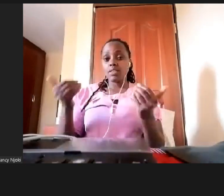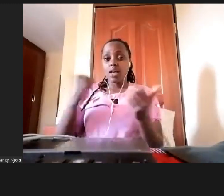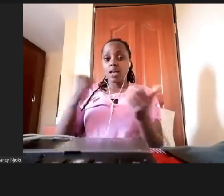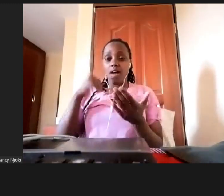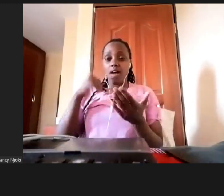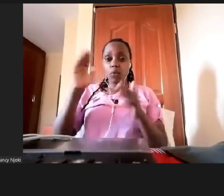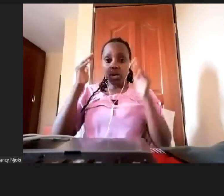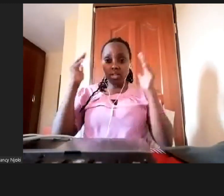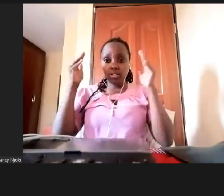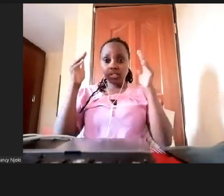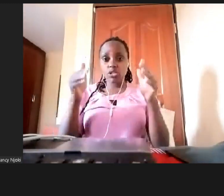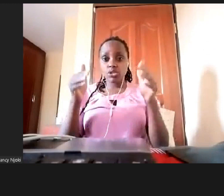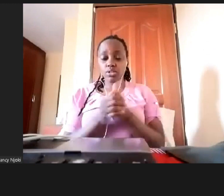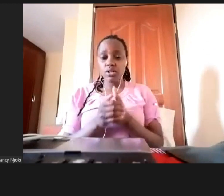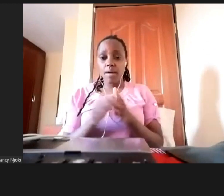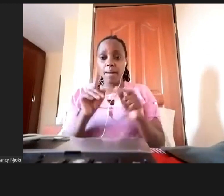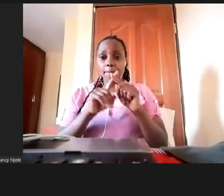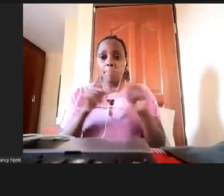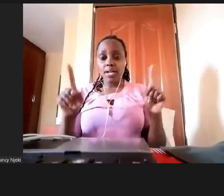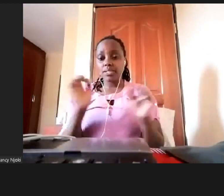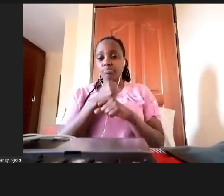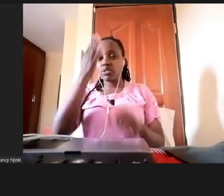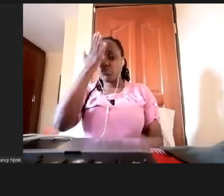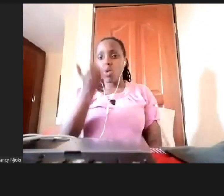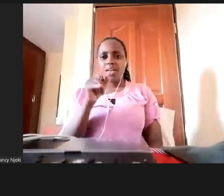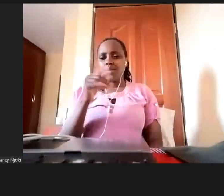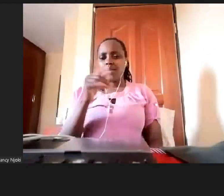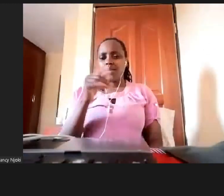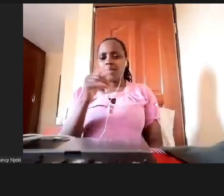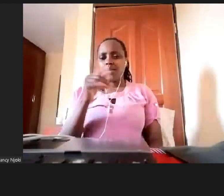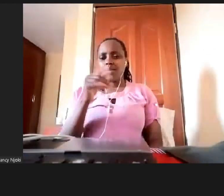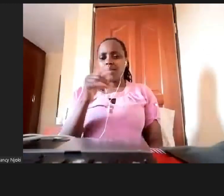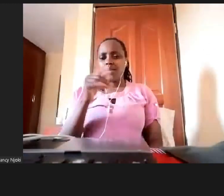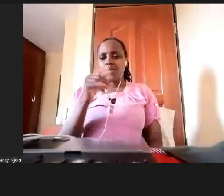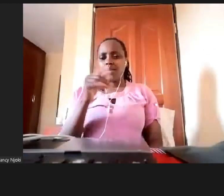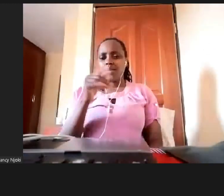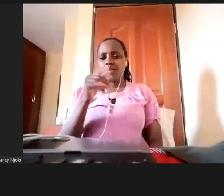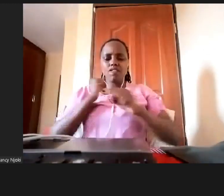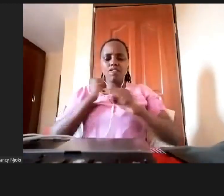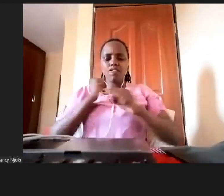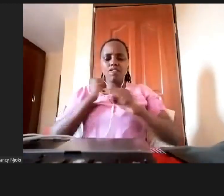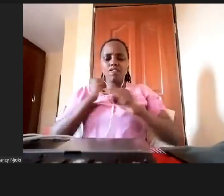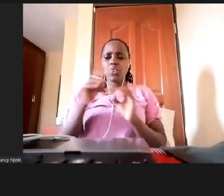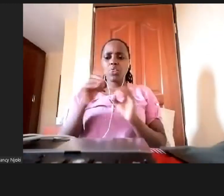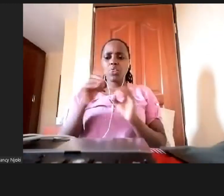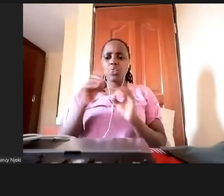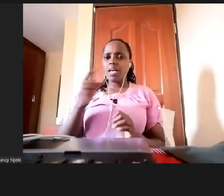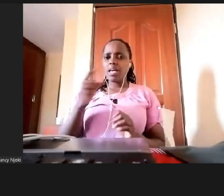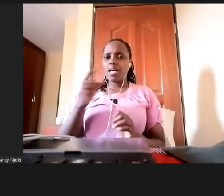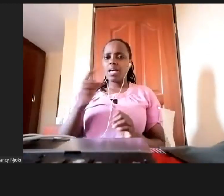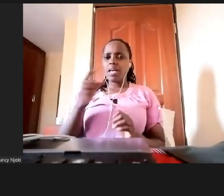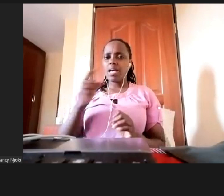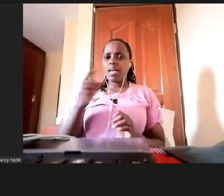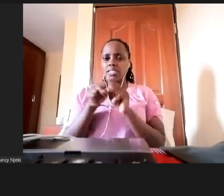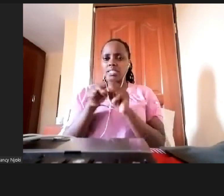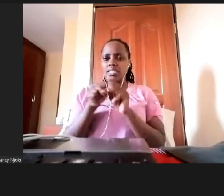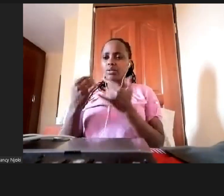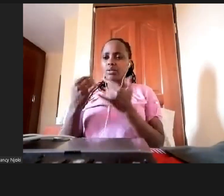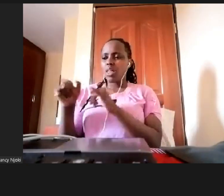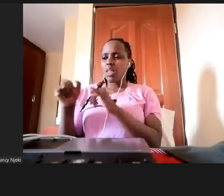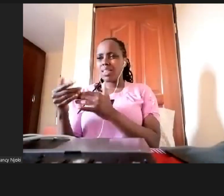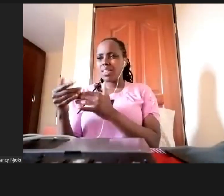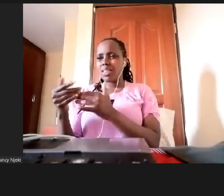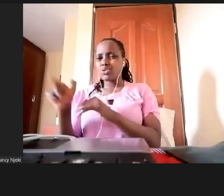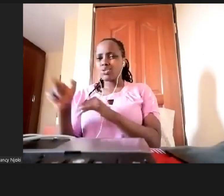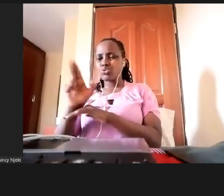attention to the children, but we couldn't because they're understaffed. And the PS said, even sparing them for that time